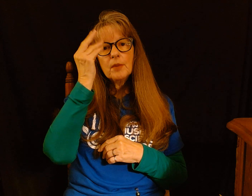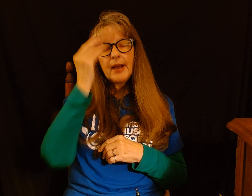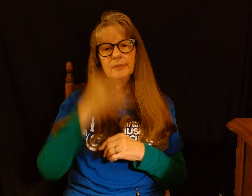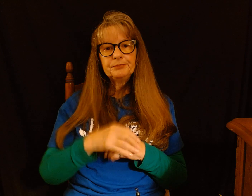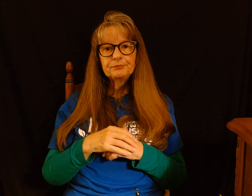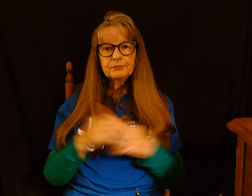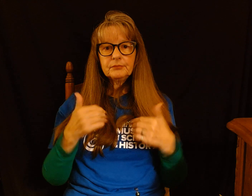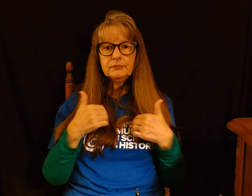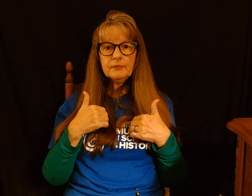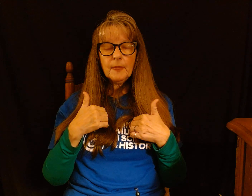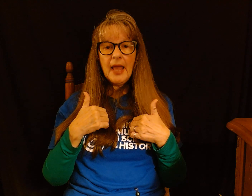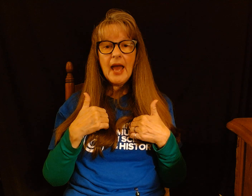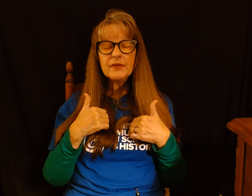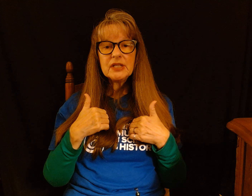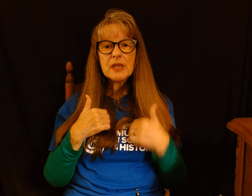about having some